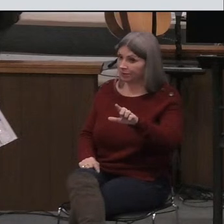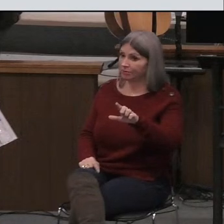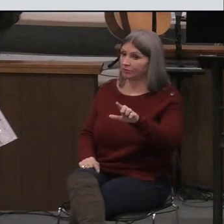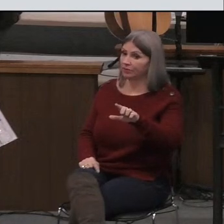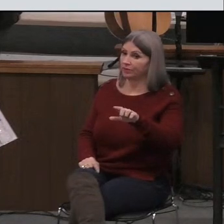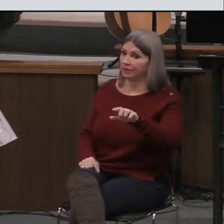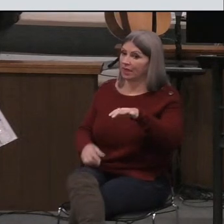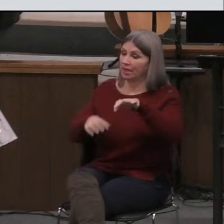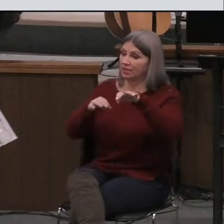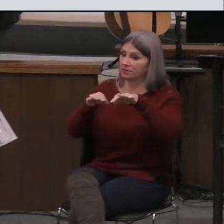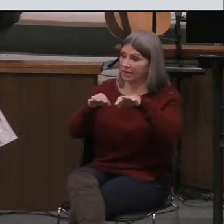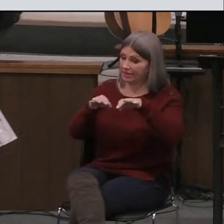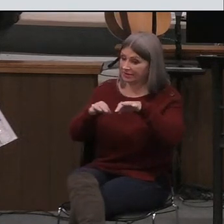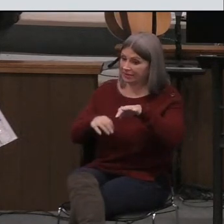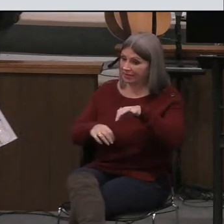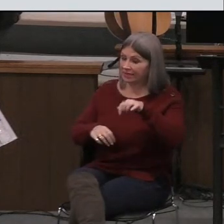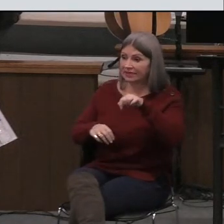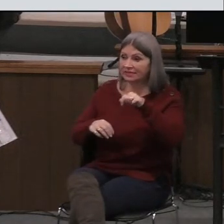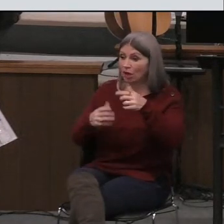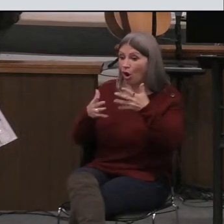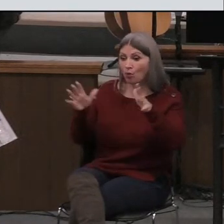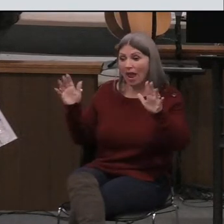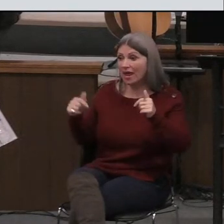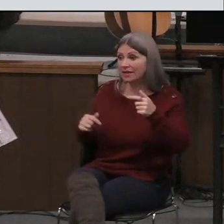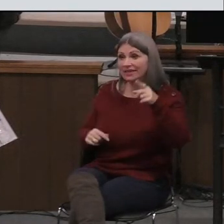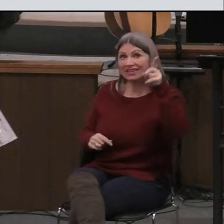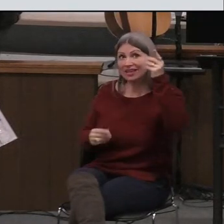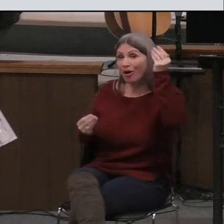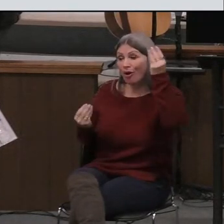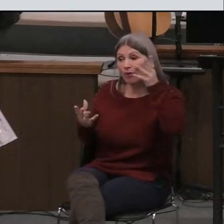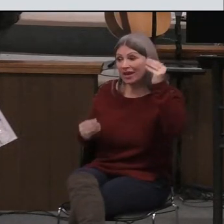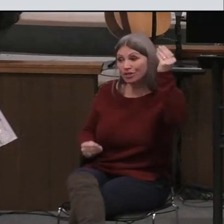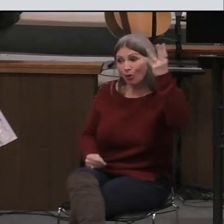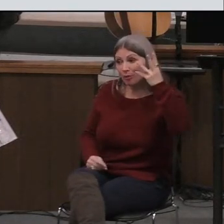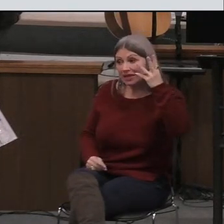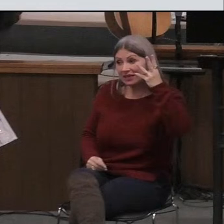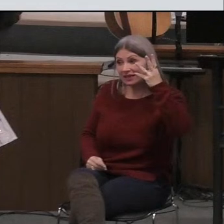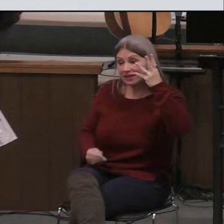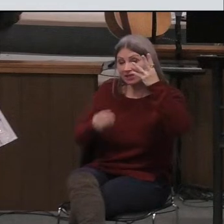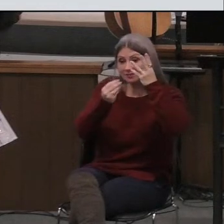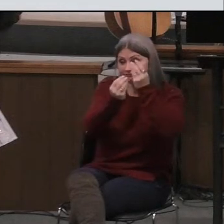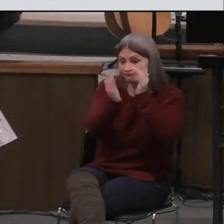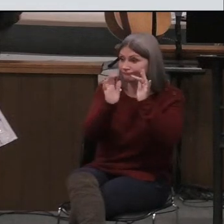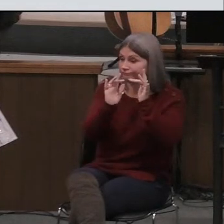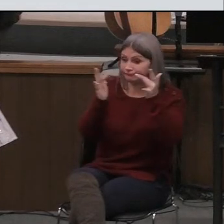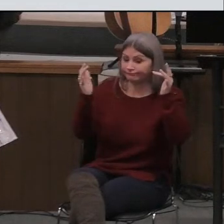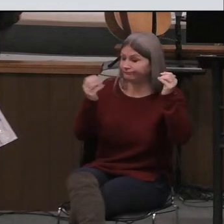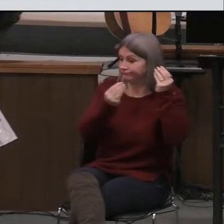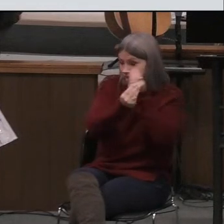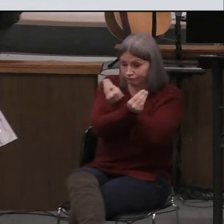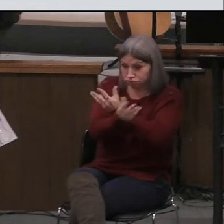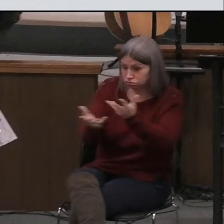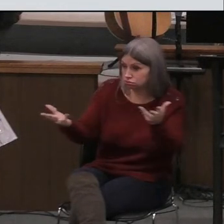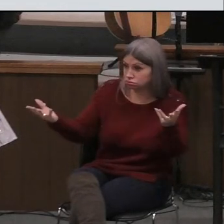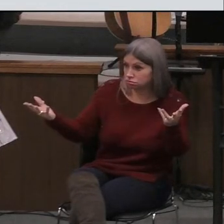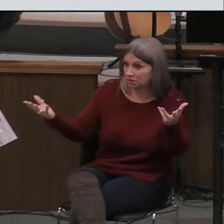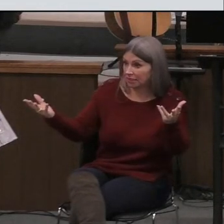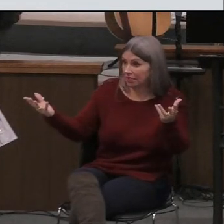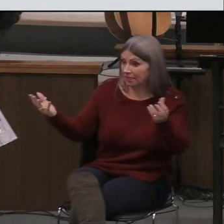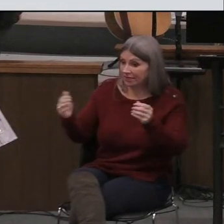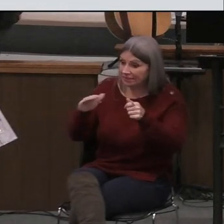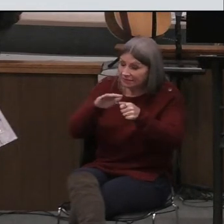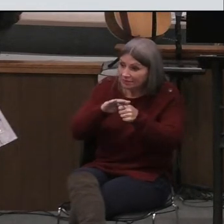a secret which has been revealed by God to the entire church. It is an open